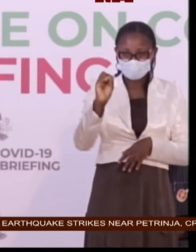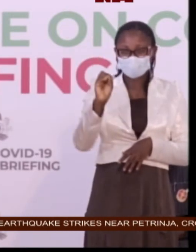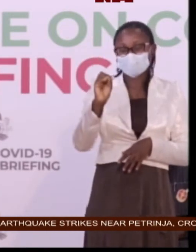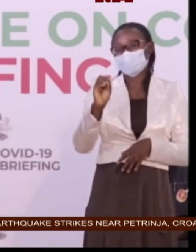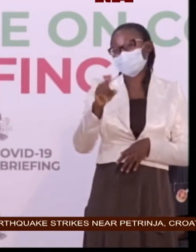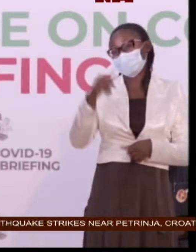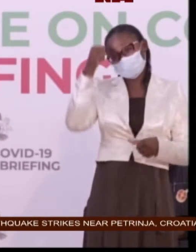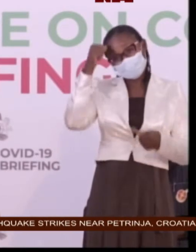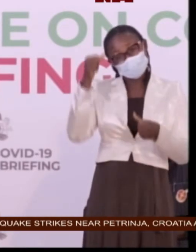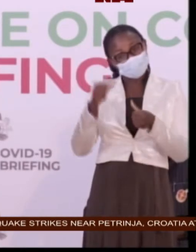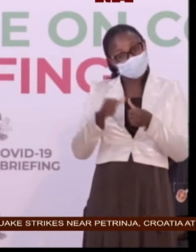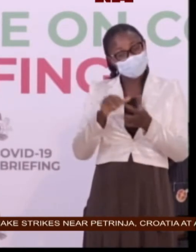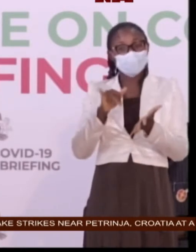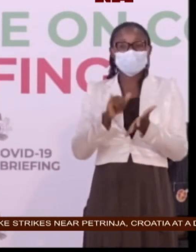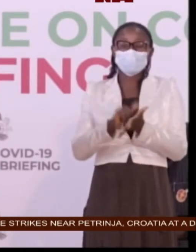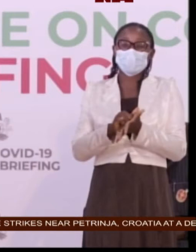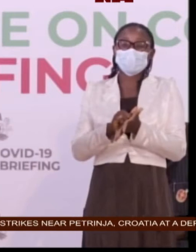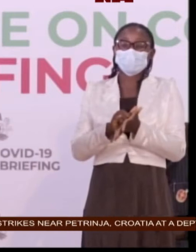You recall that